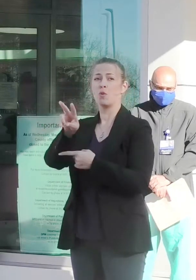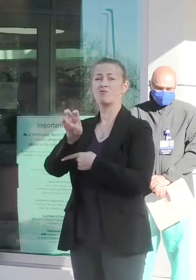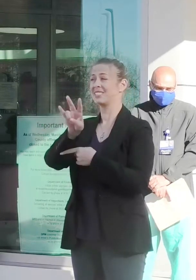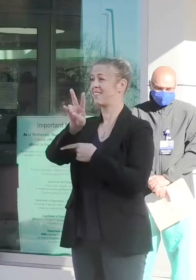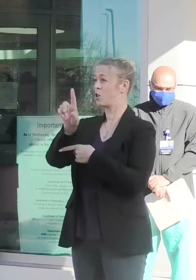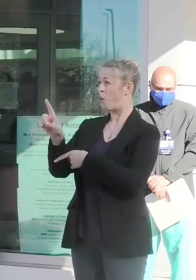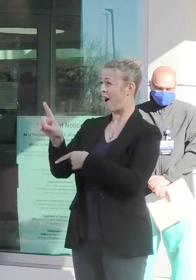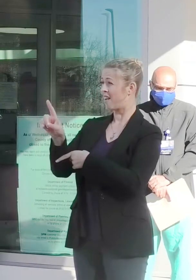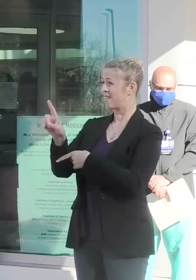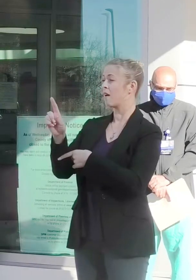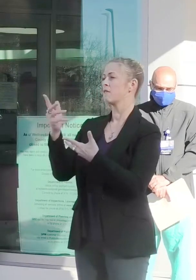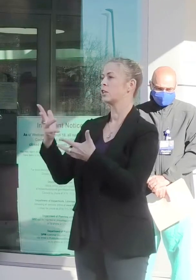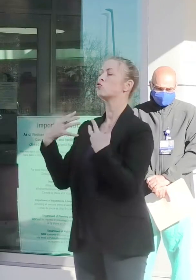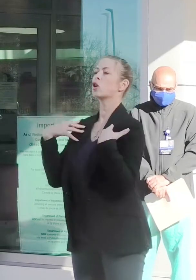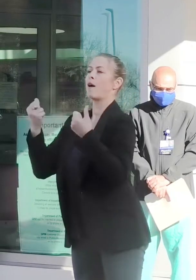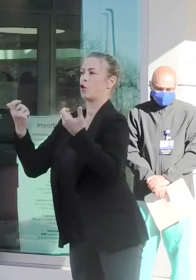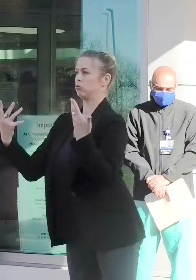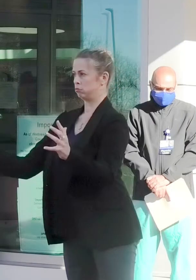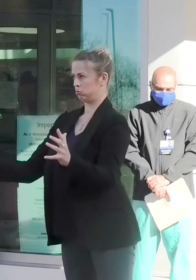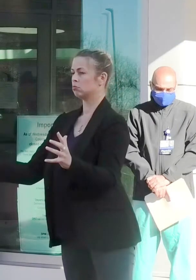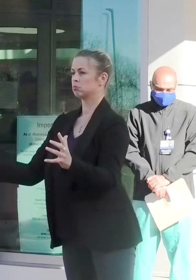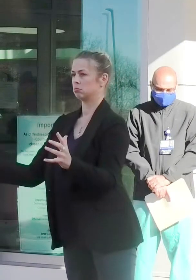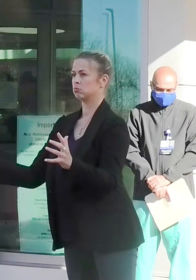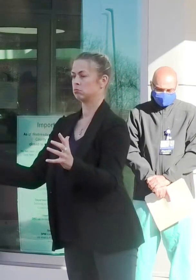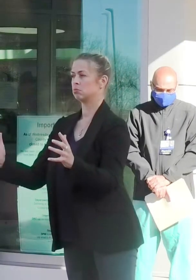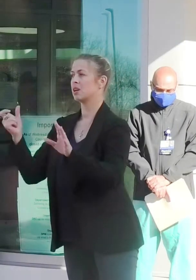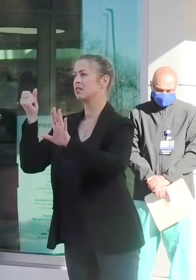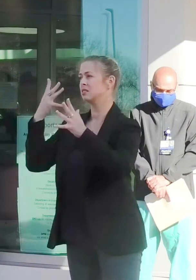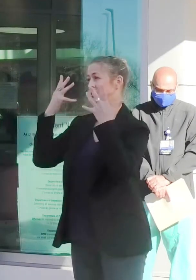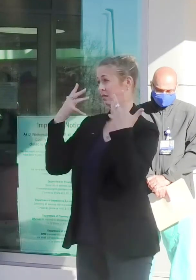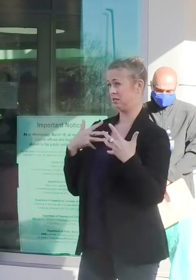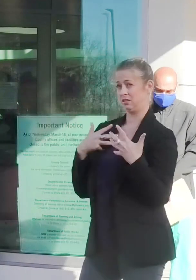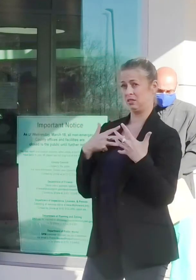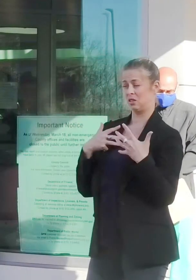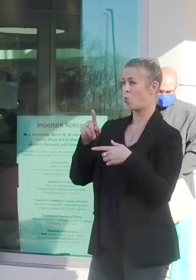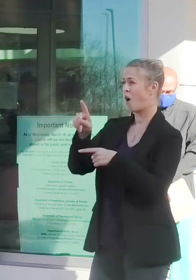3,271 total recoveries, and unfortunately,